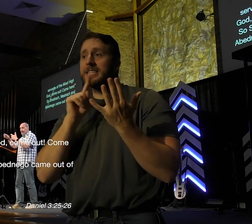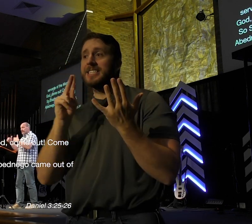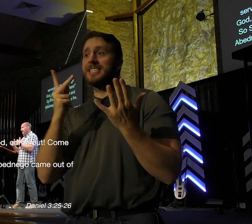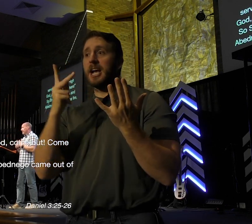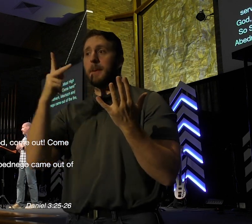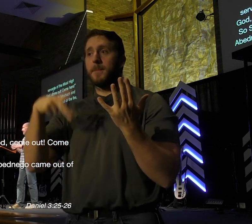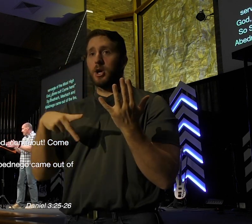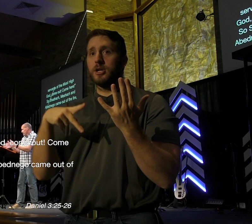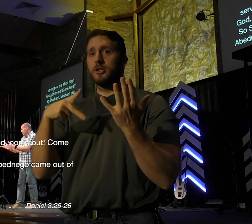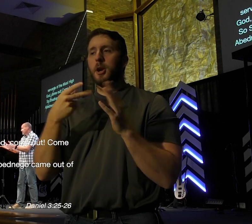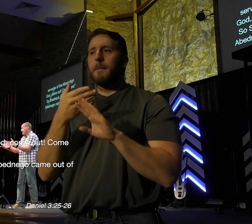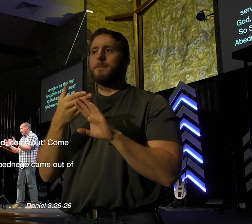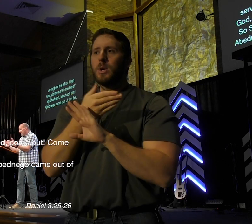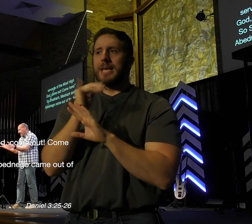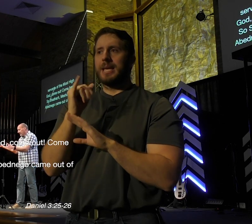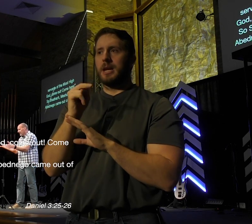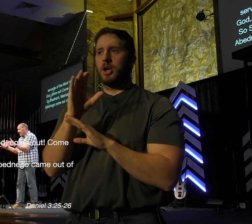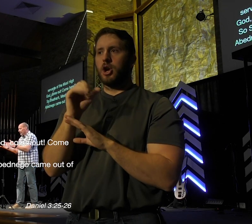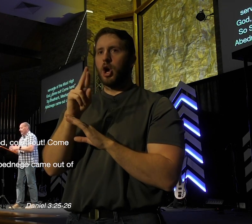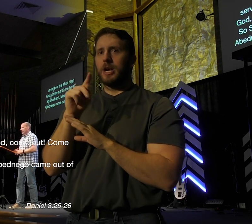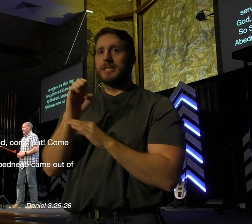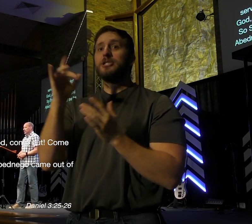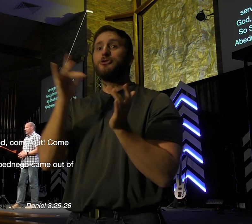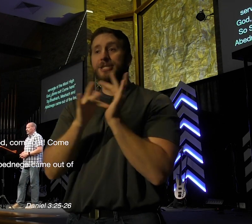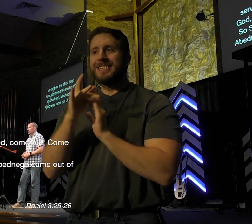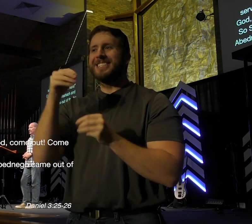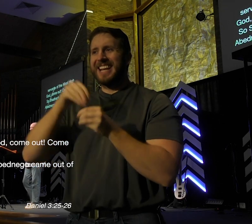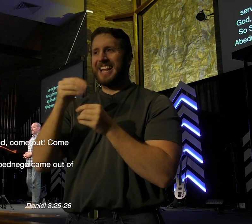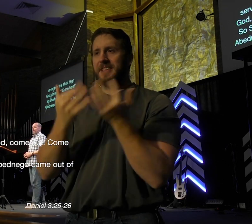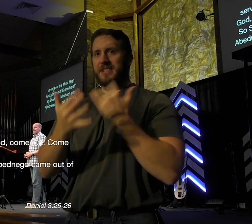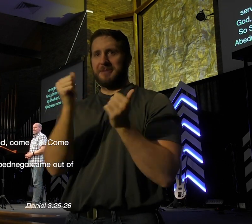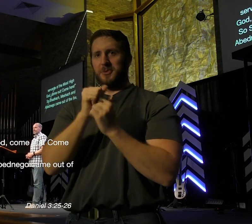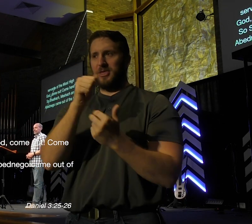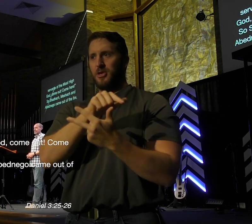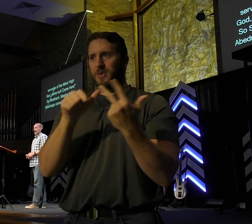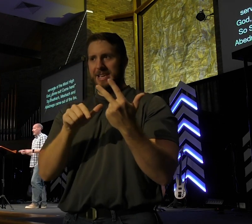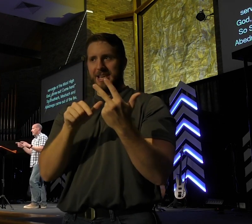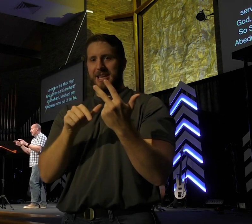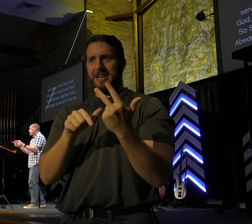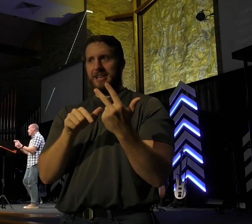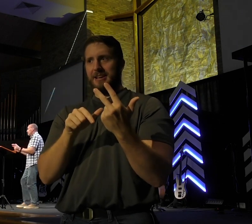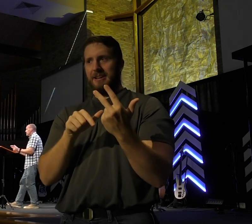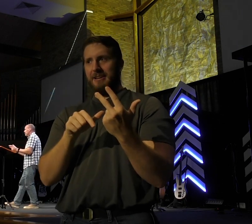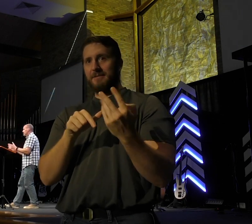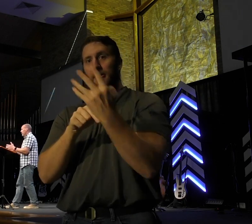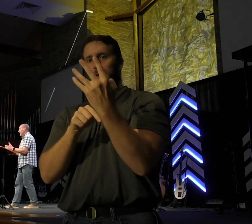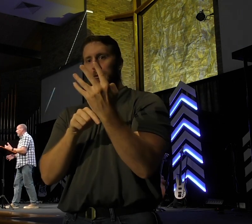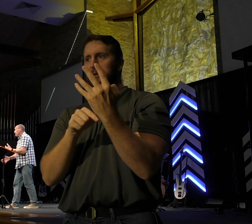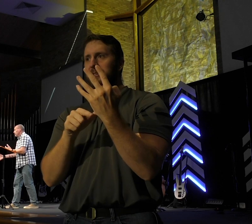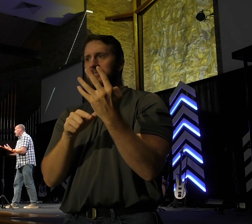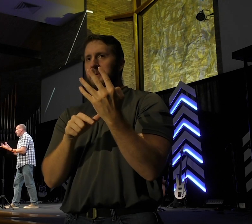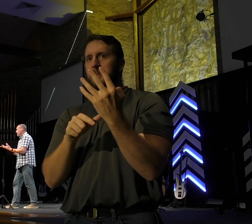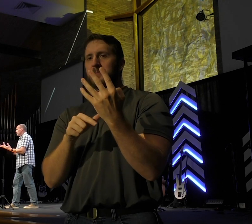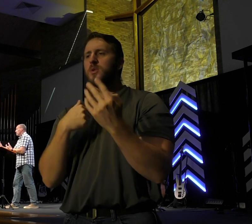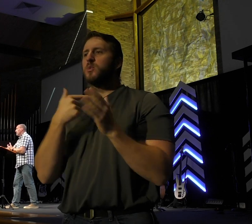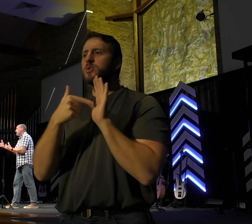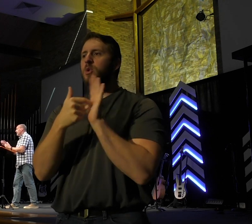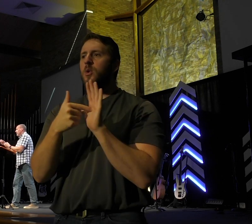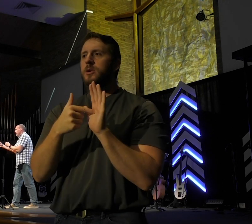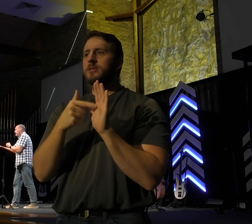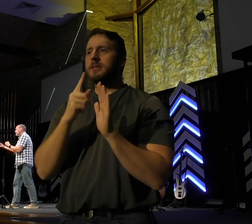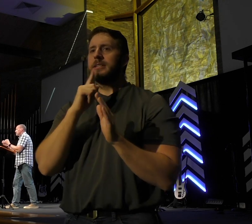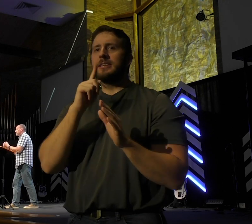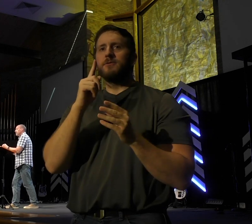person, pre-incarnate Jesus, in the flames with these three men. And this will show us how you can give this